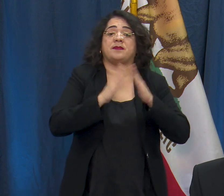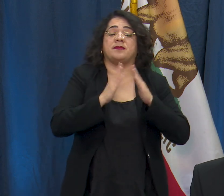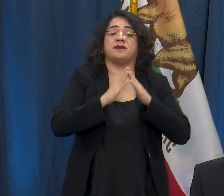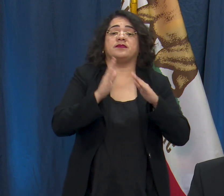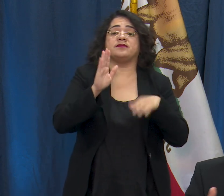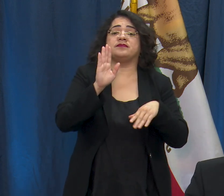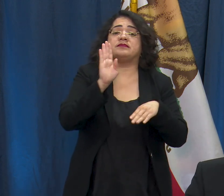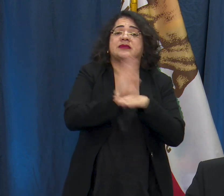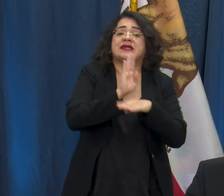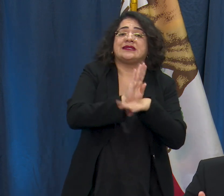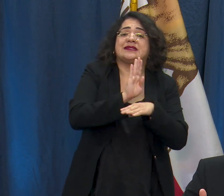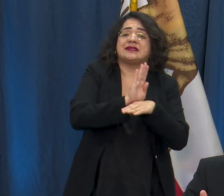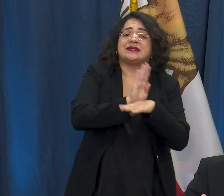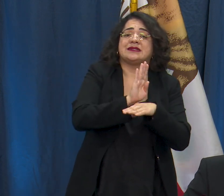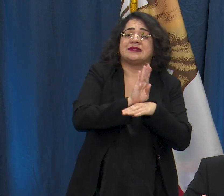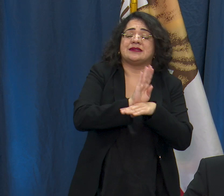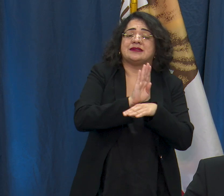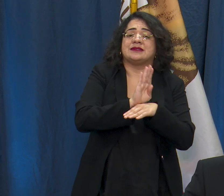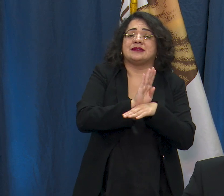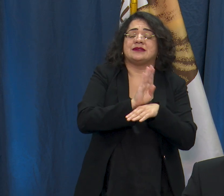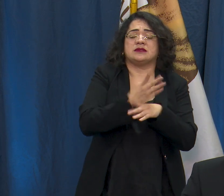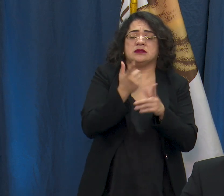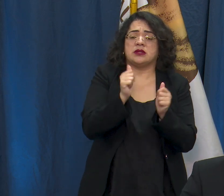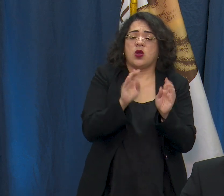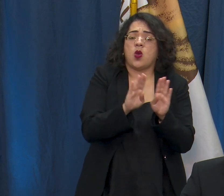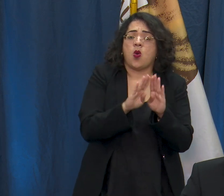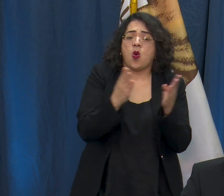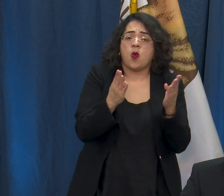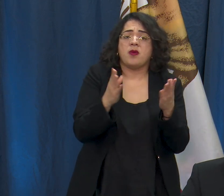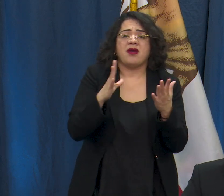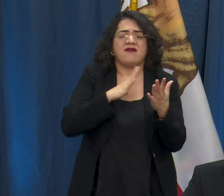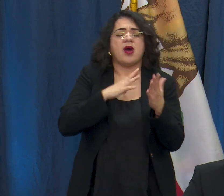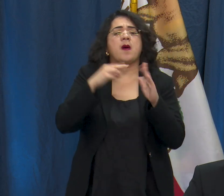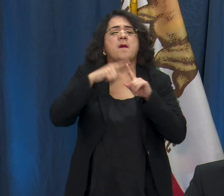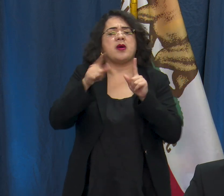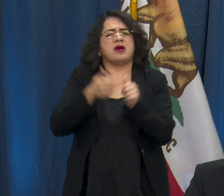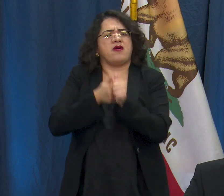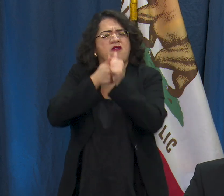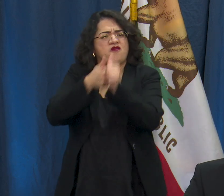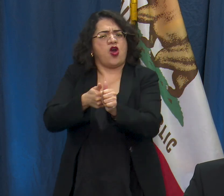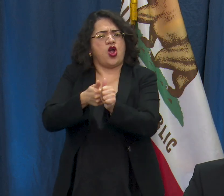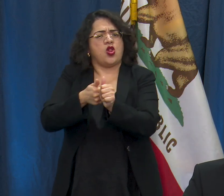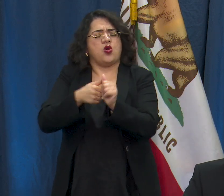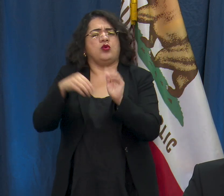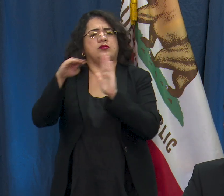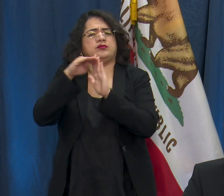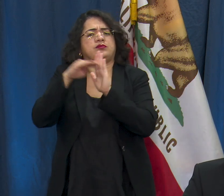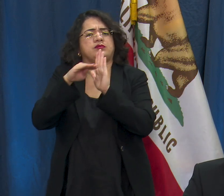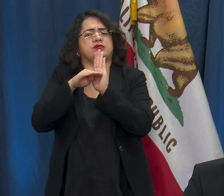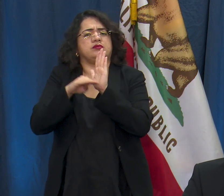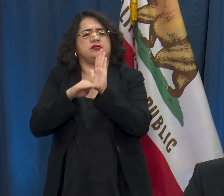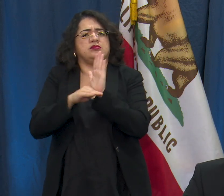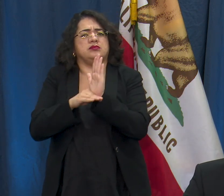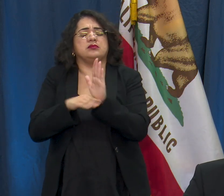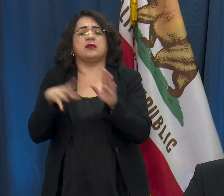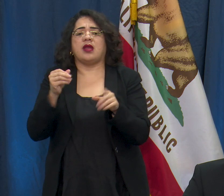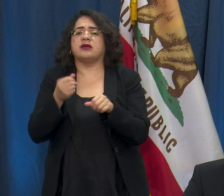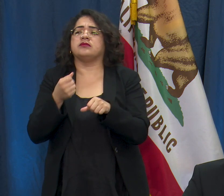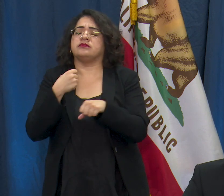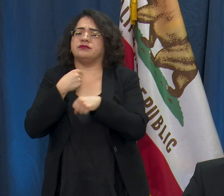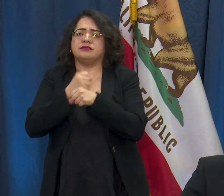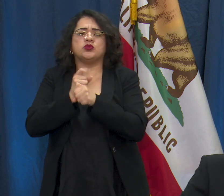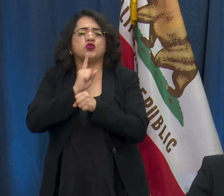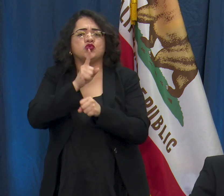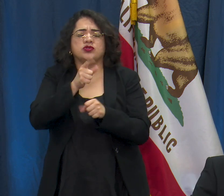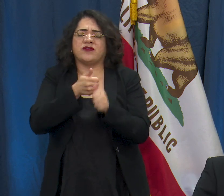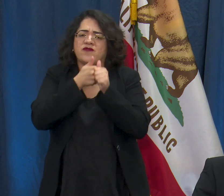industries that begin to reopen with a set of conditions that makes them really enforce physical distancing and makes them